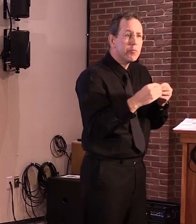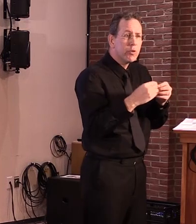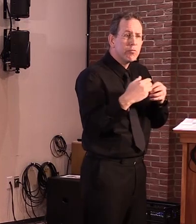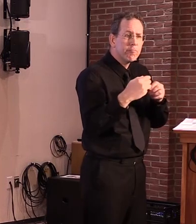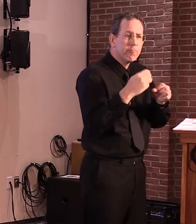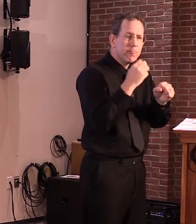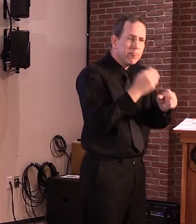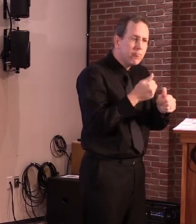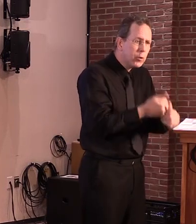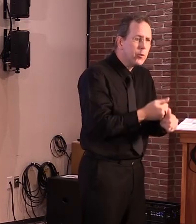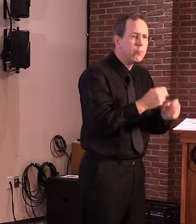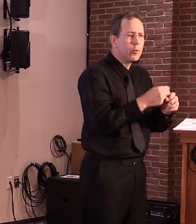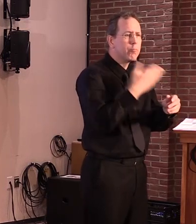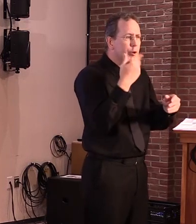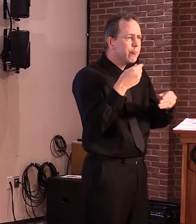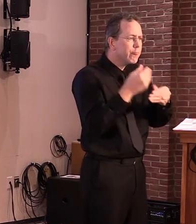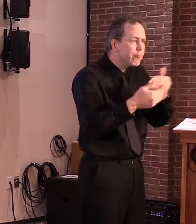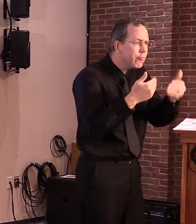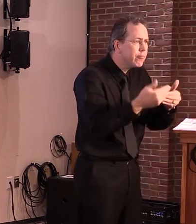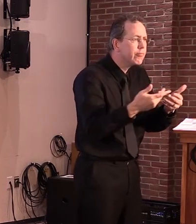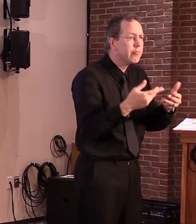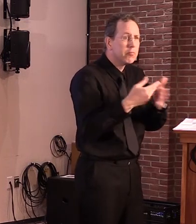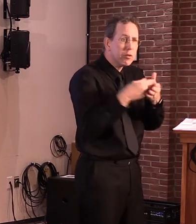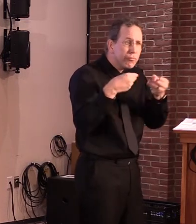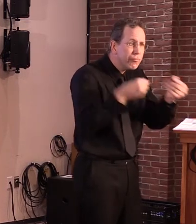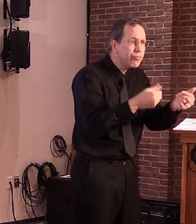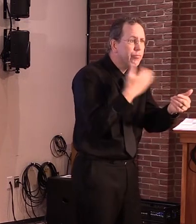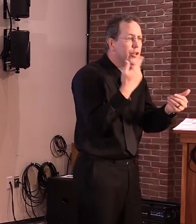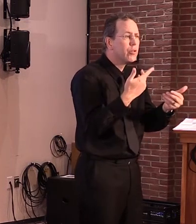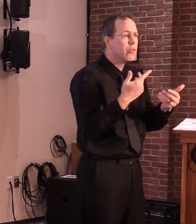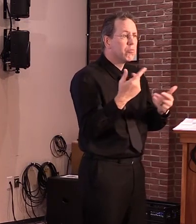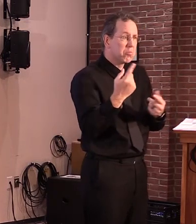the mitigation money to